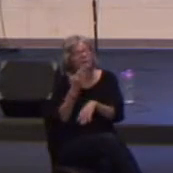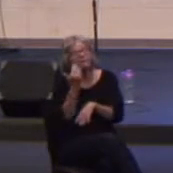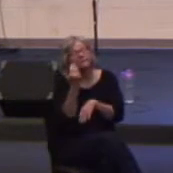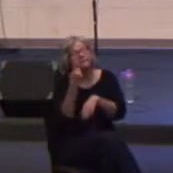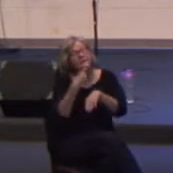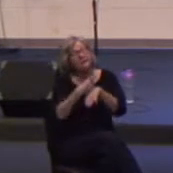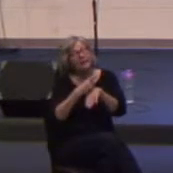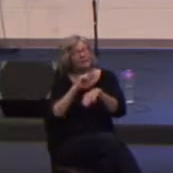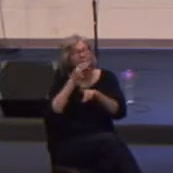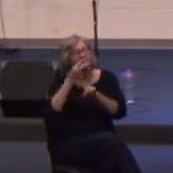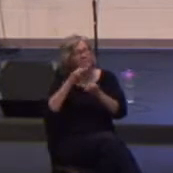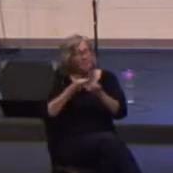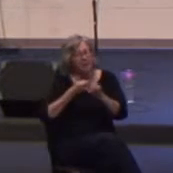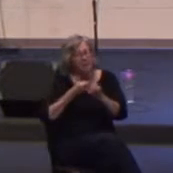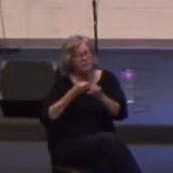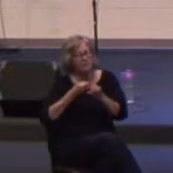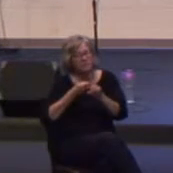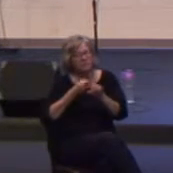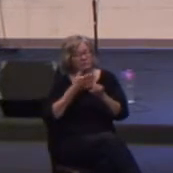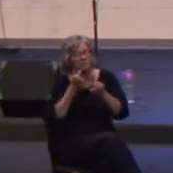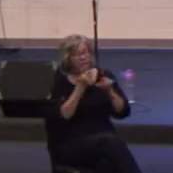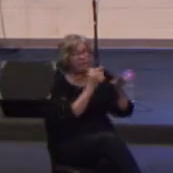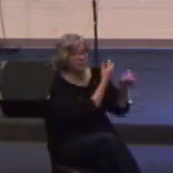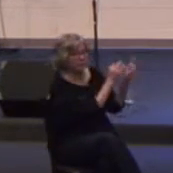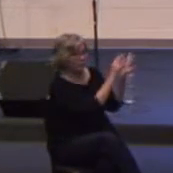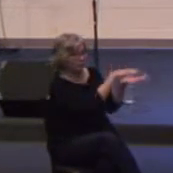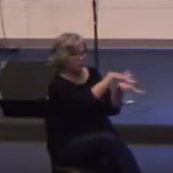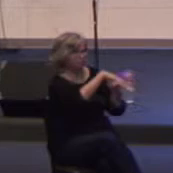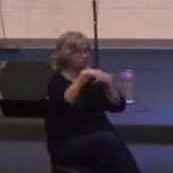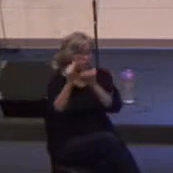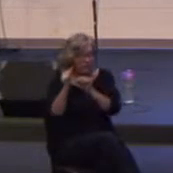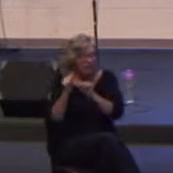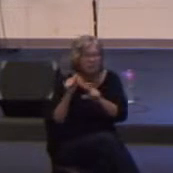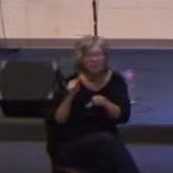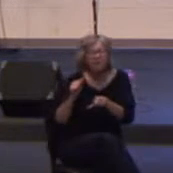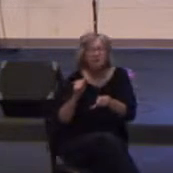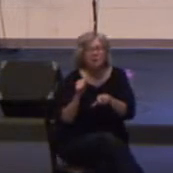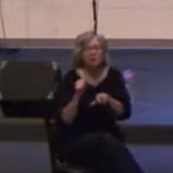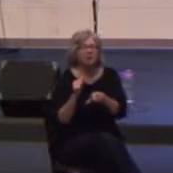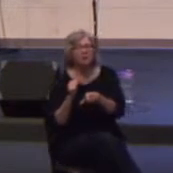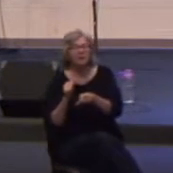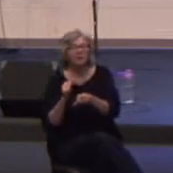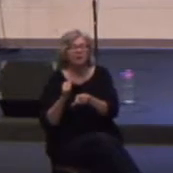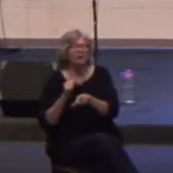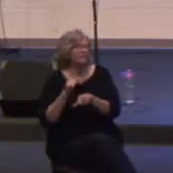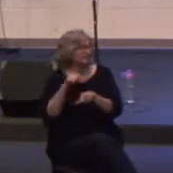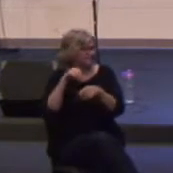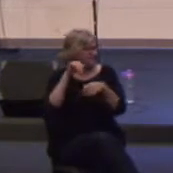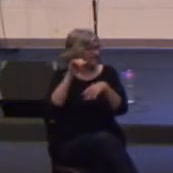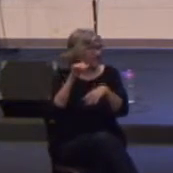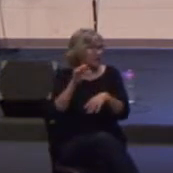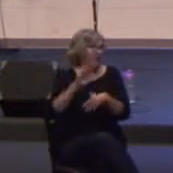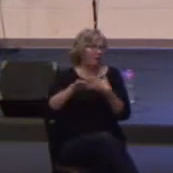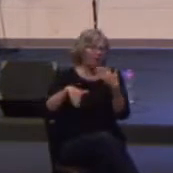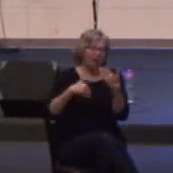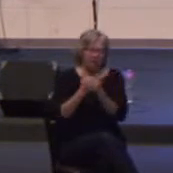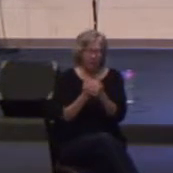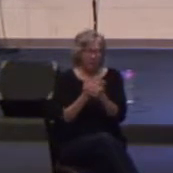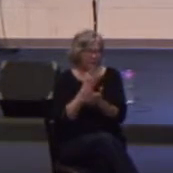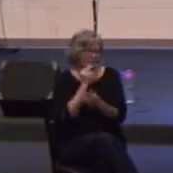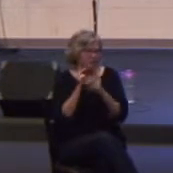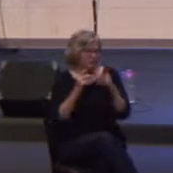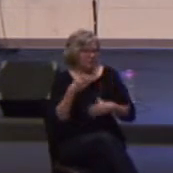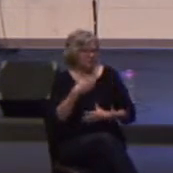the second month after they had come out of Egypt, so some time has passed, in the desert, the whole community grumbled against Moses and